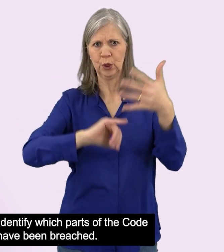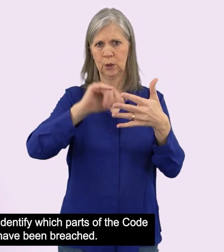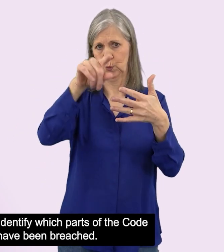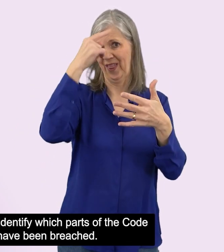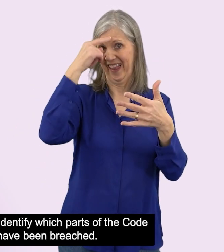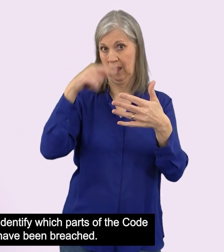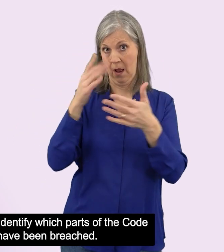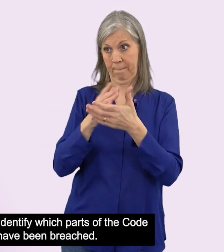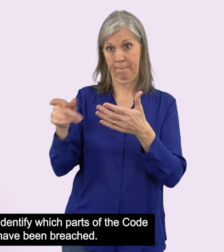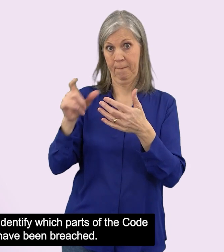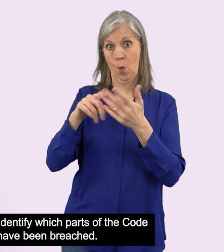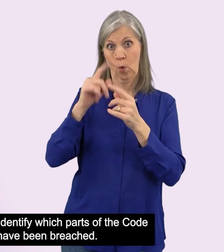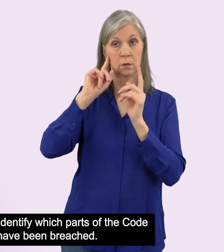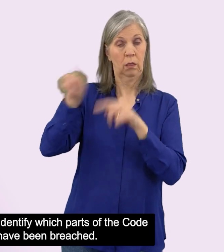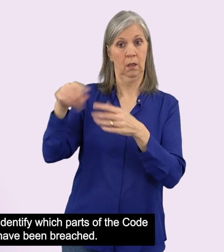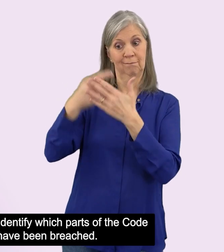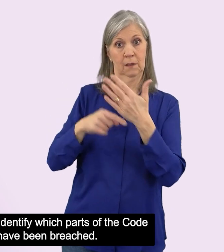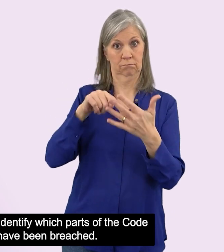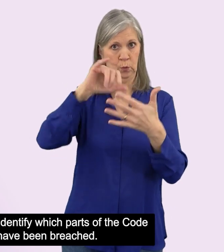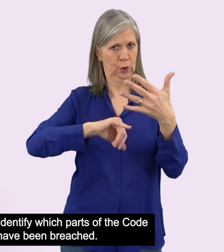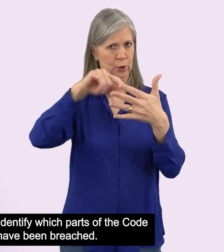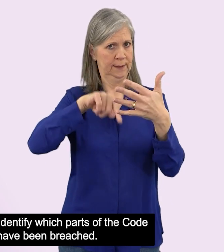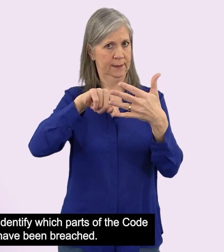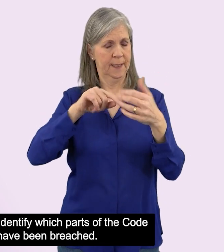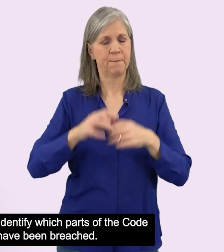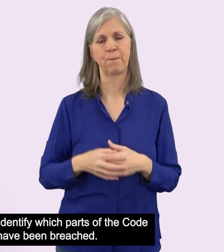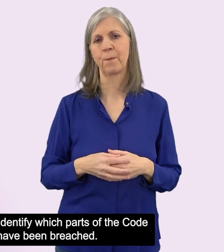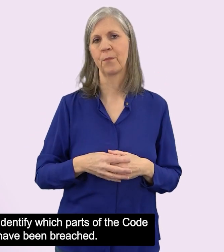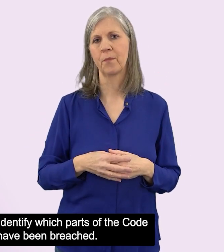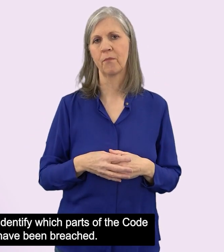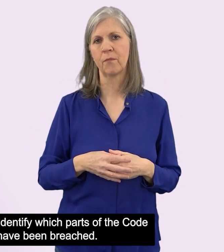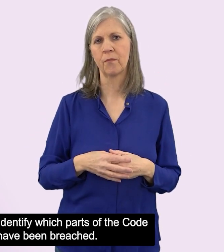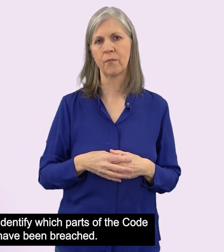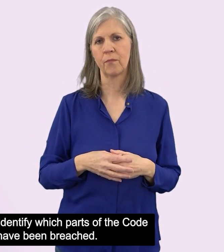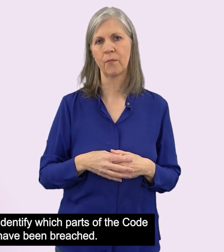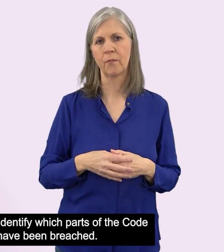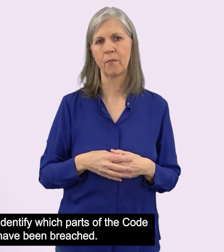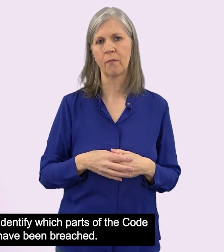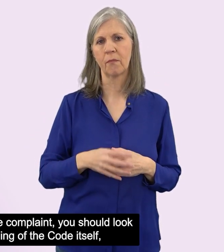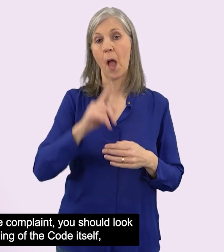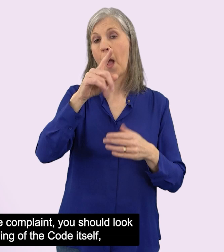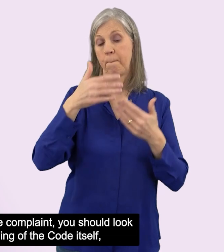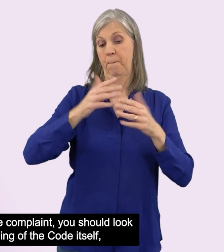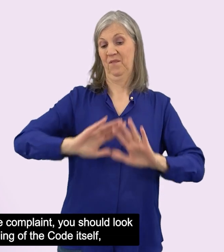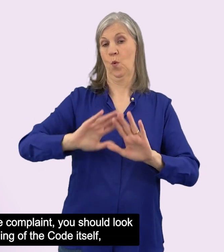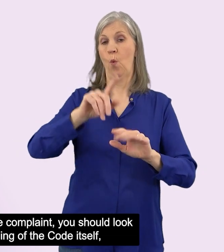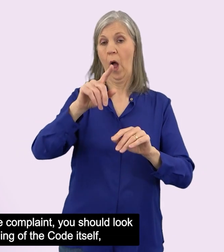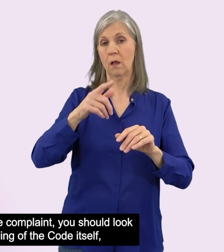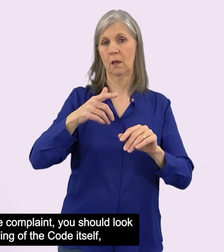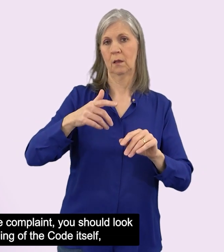www.ethicalstandards.org.uk. You will be asked to identify which parts of the code you think have been breached. Before making the